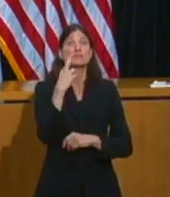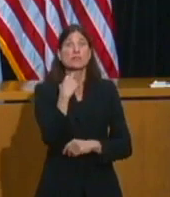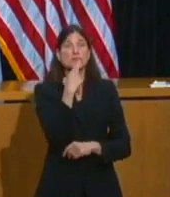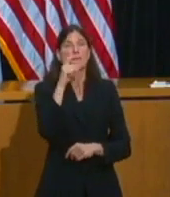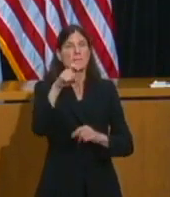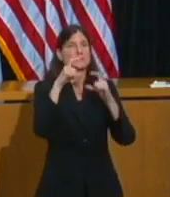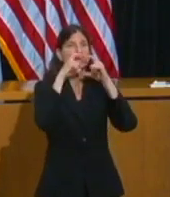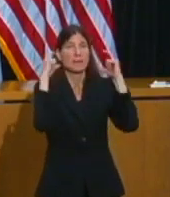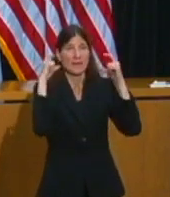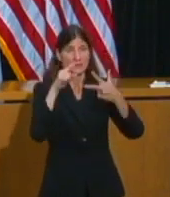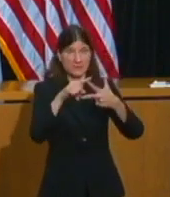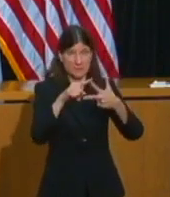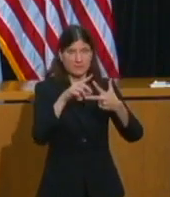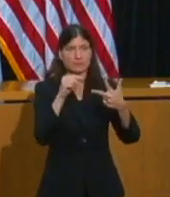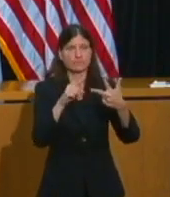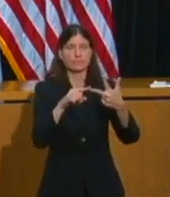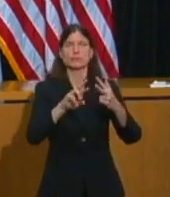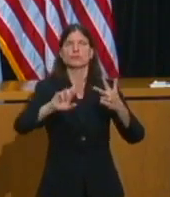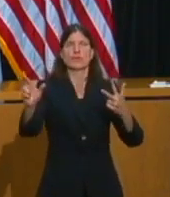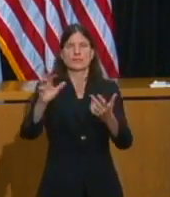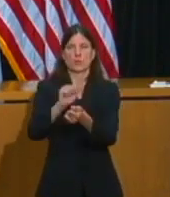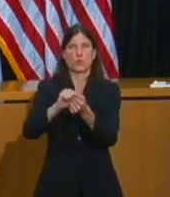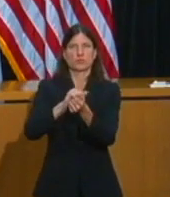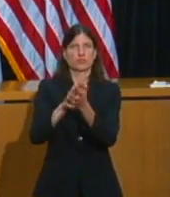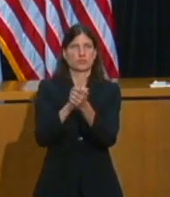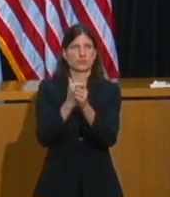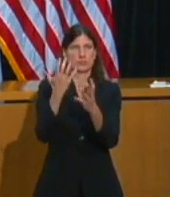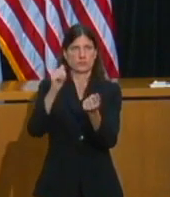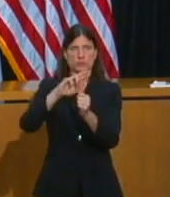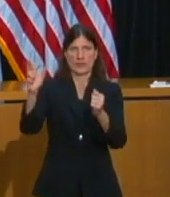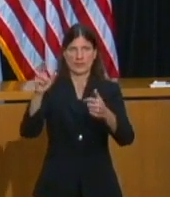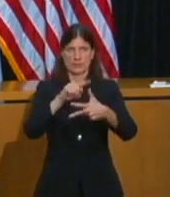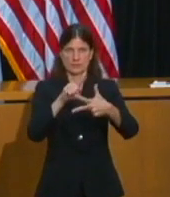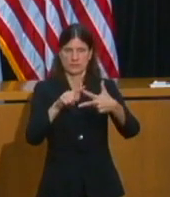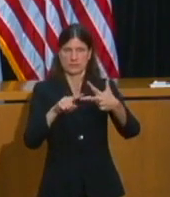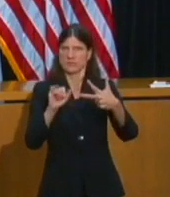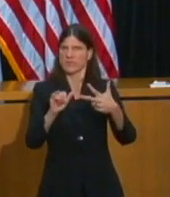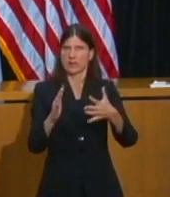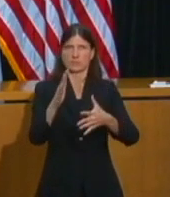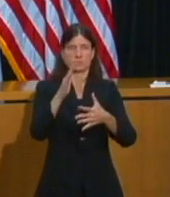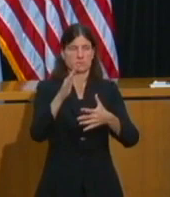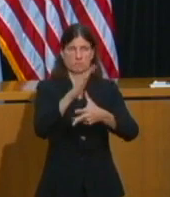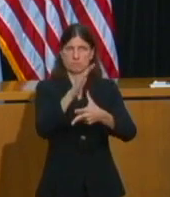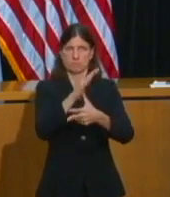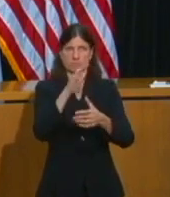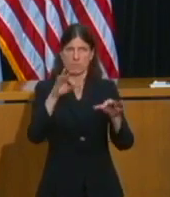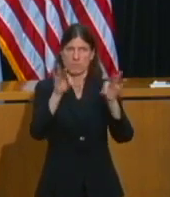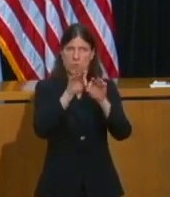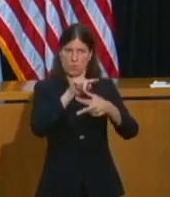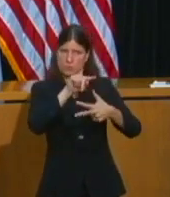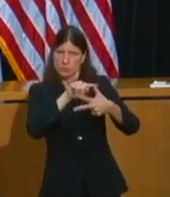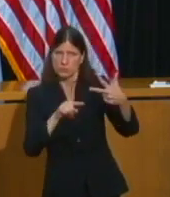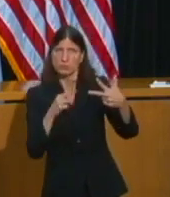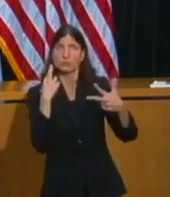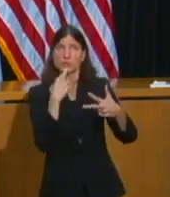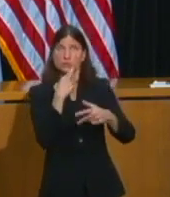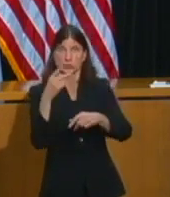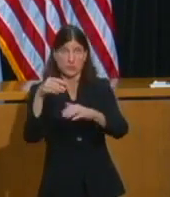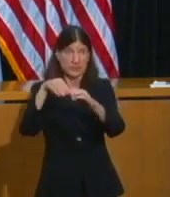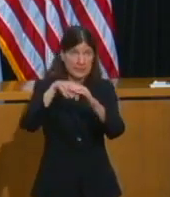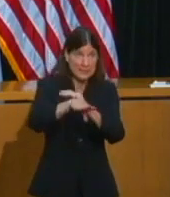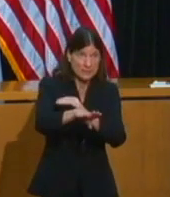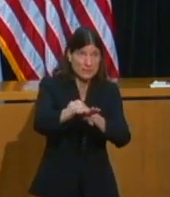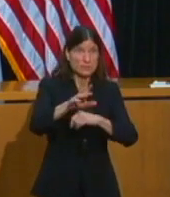sanitization. And the ability to take a tabletop and locate it 6 feet from